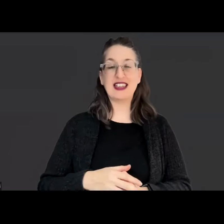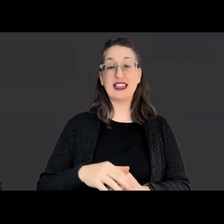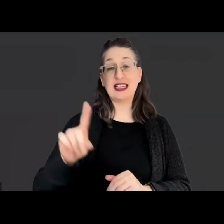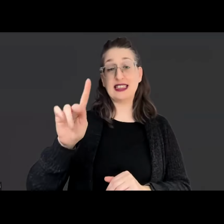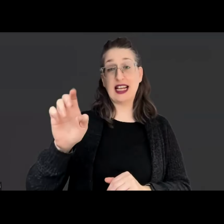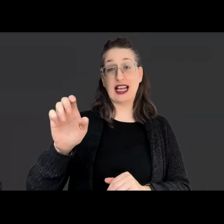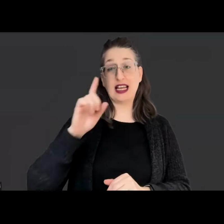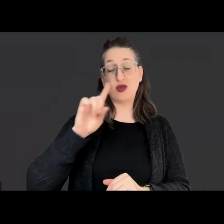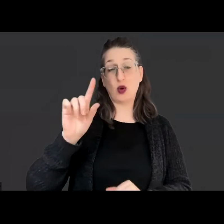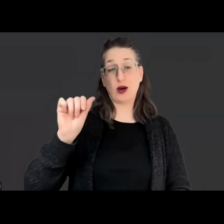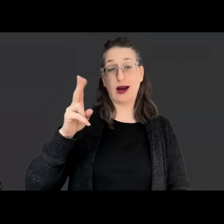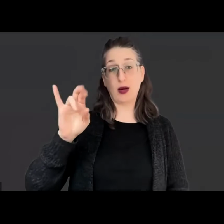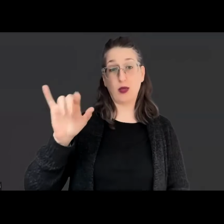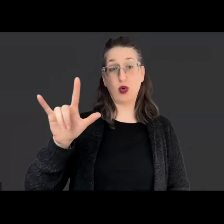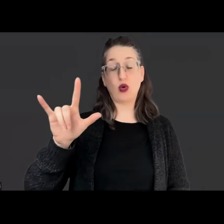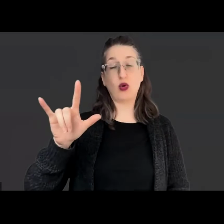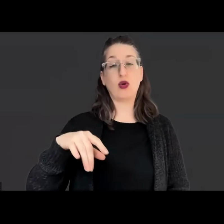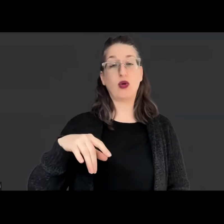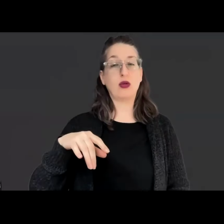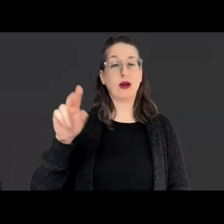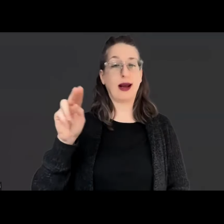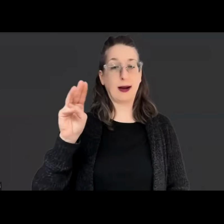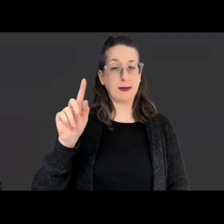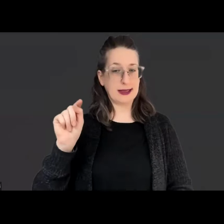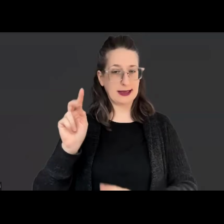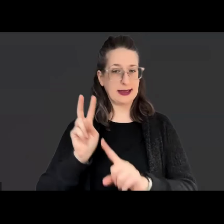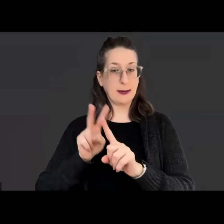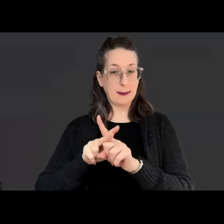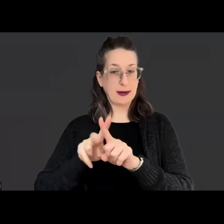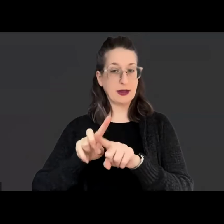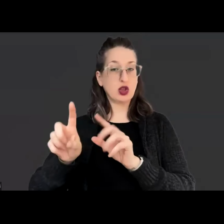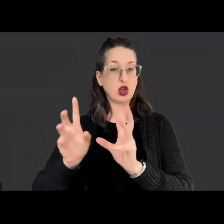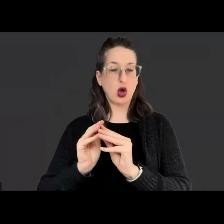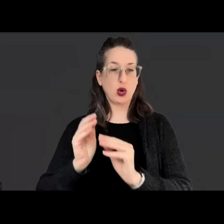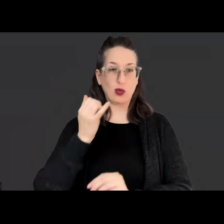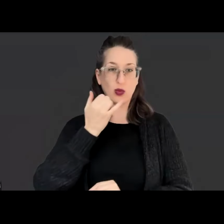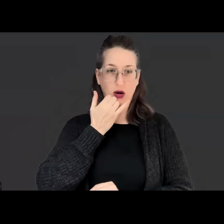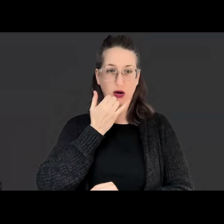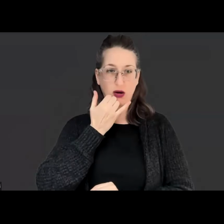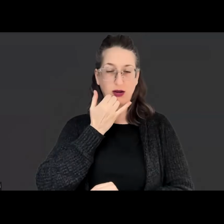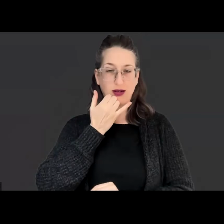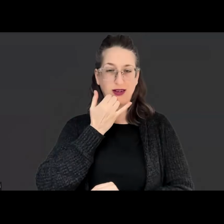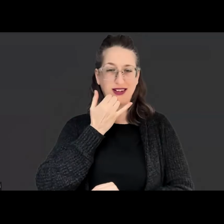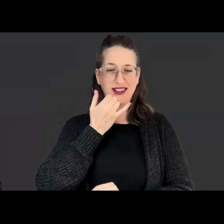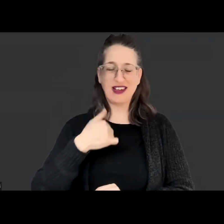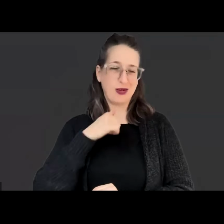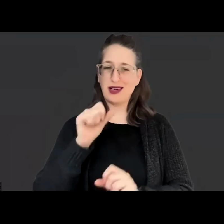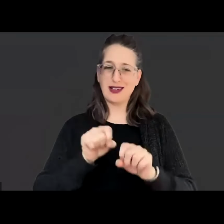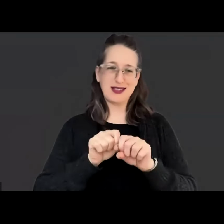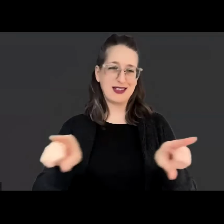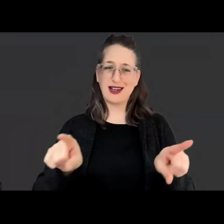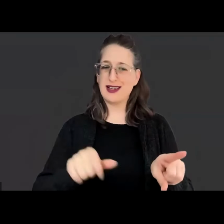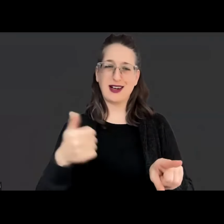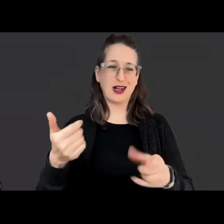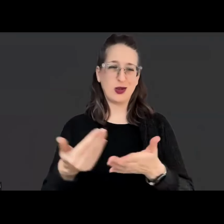April NMT implementation call was wrong. I'm not going to send out an email correction. I'm